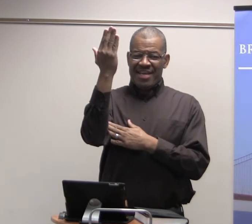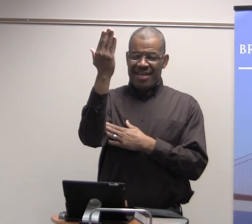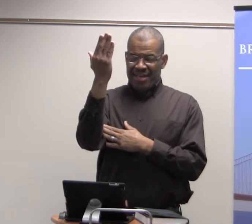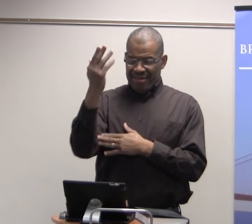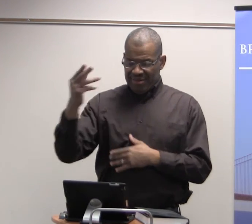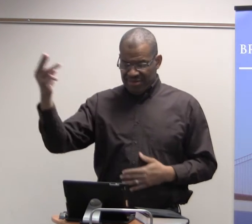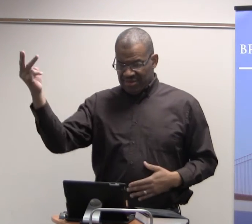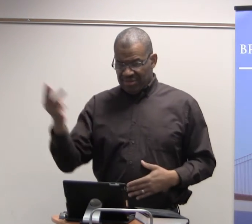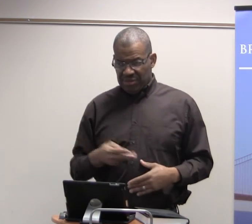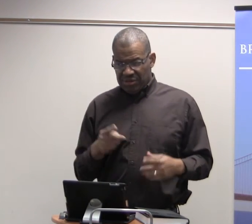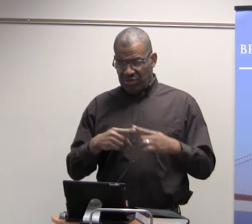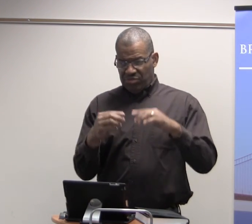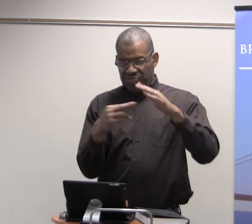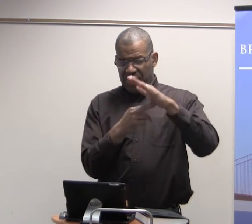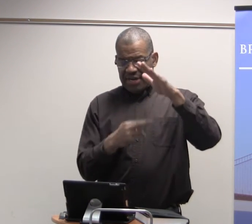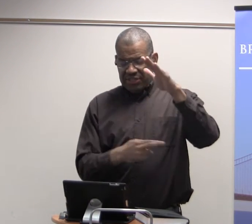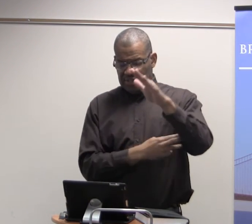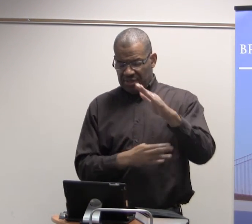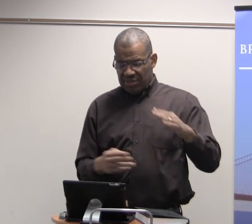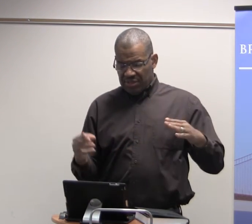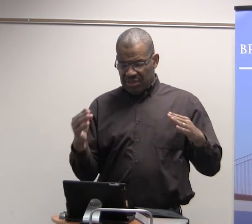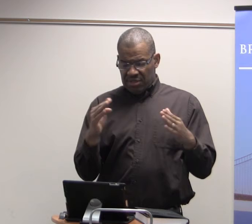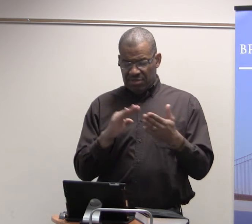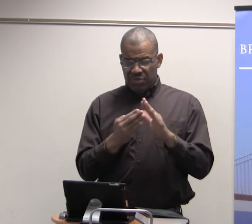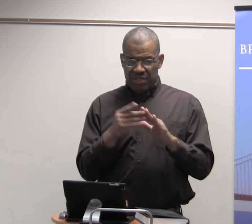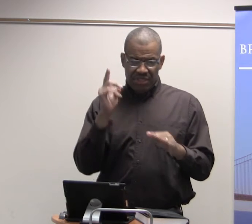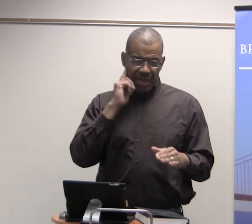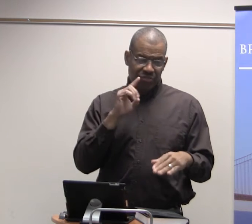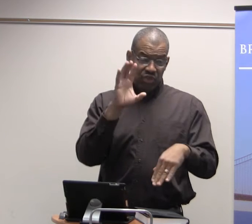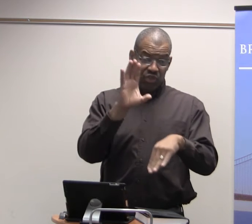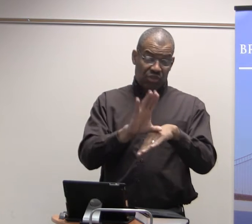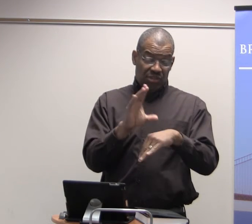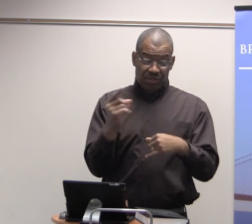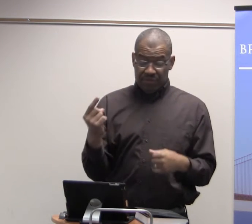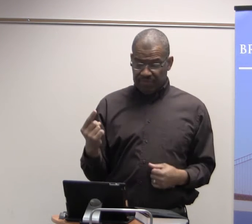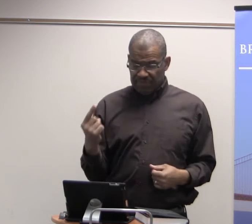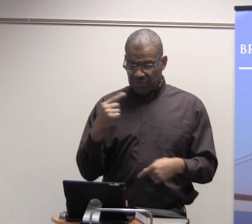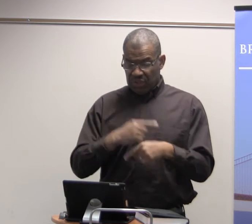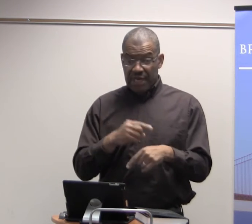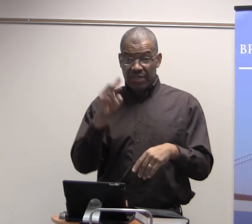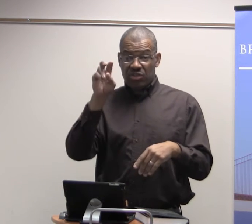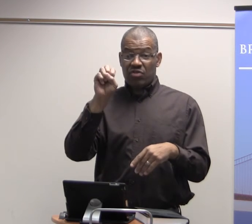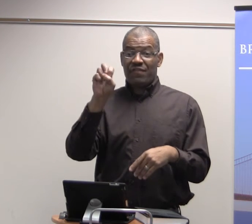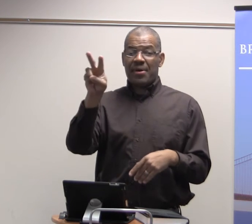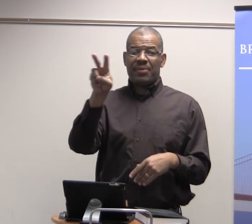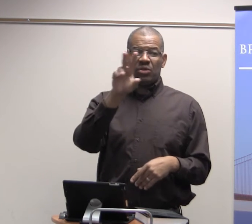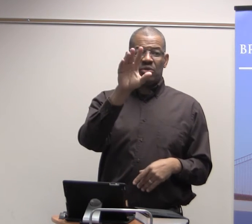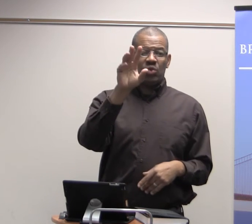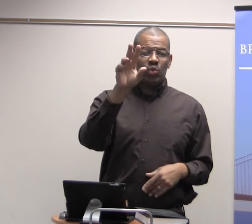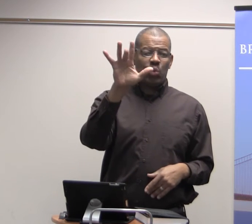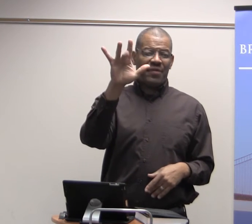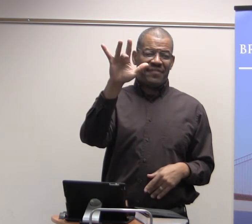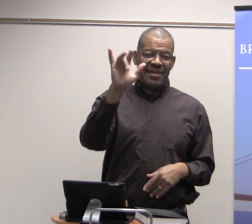Hey, welcome to Branch Community Baptist Church. Today is November 25th,